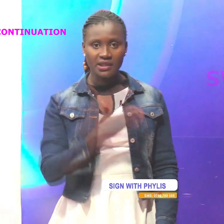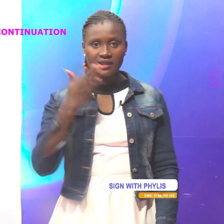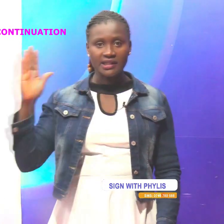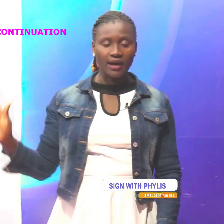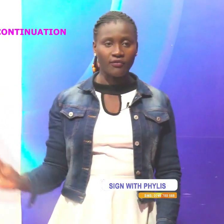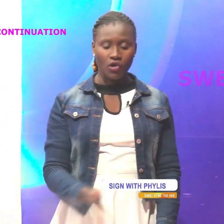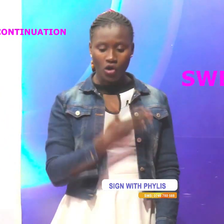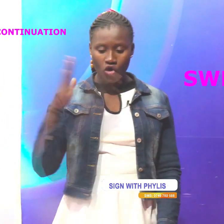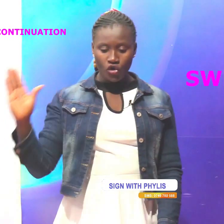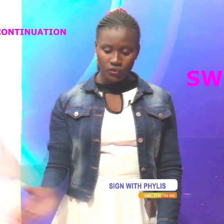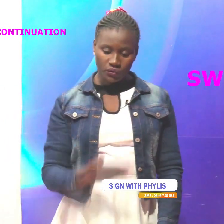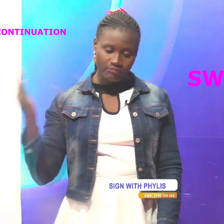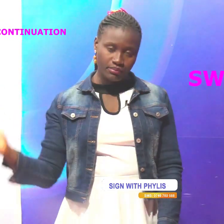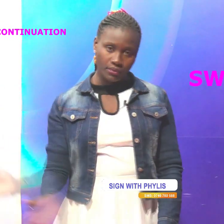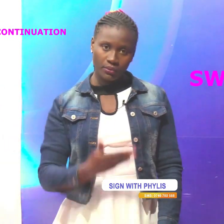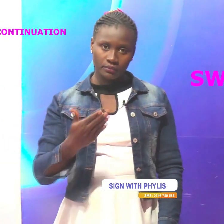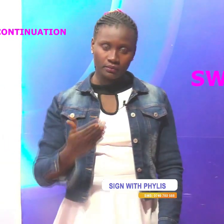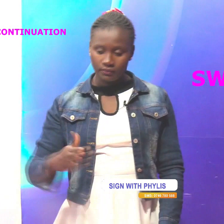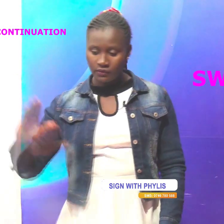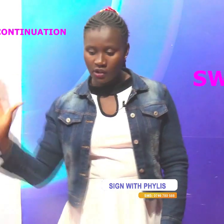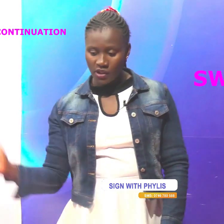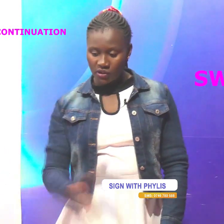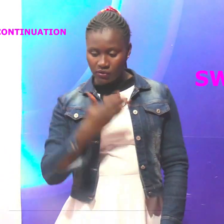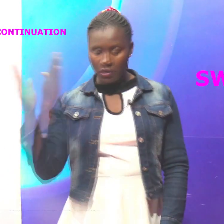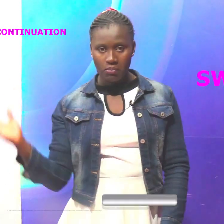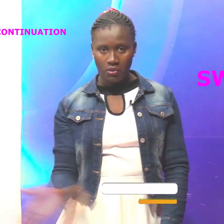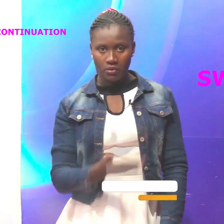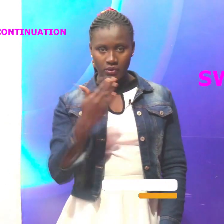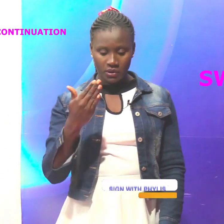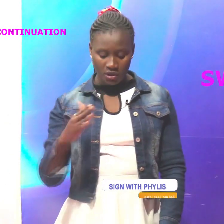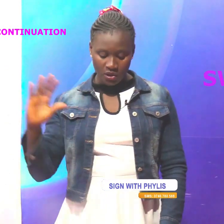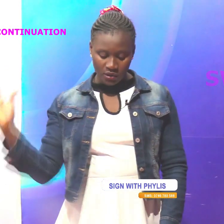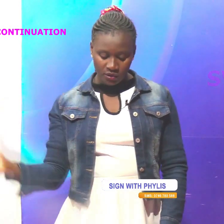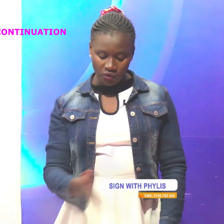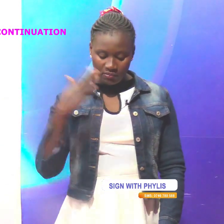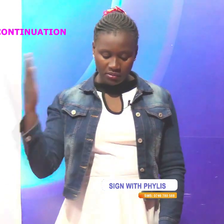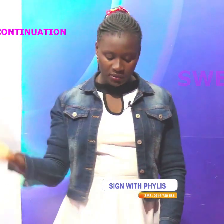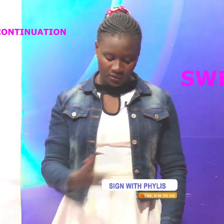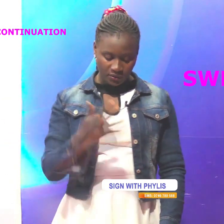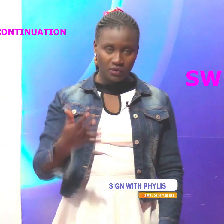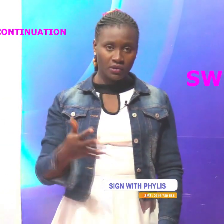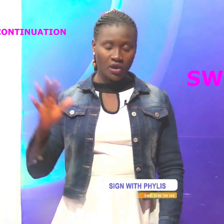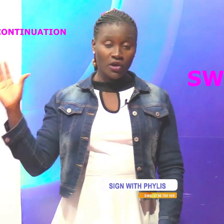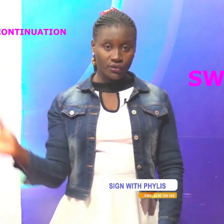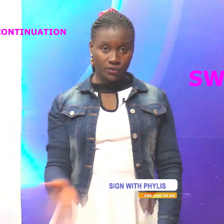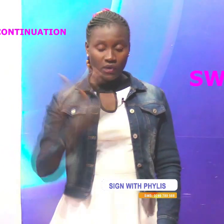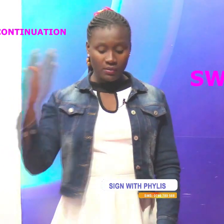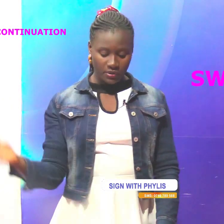sign for sweep. Sweep. Sweep. Sweep like